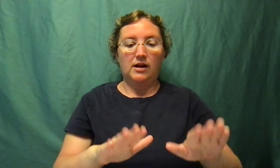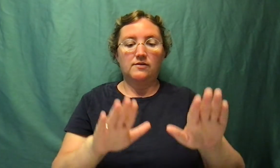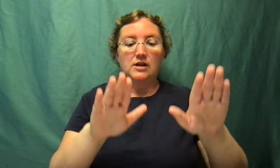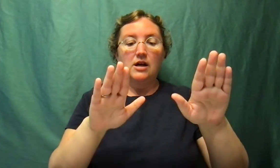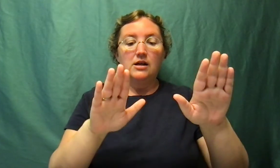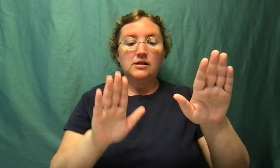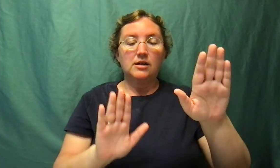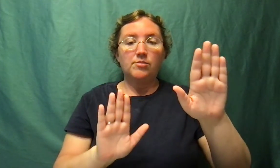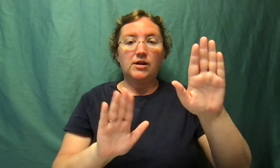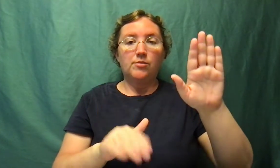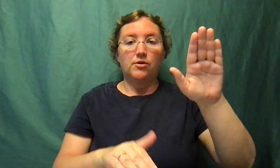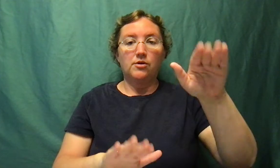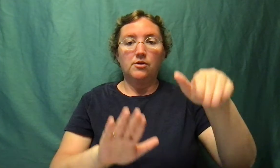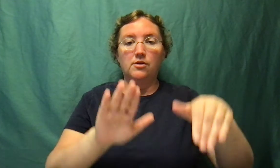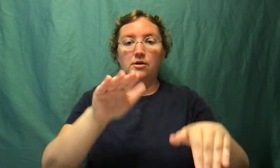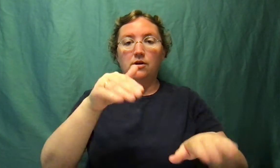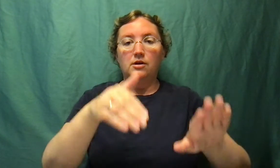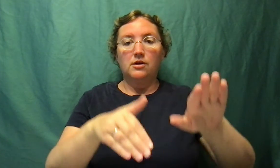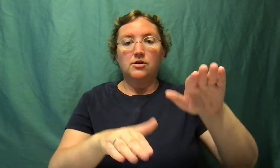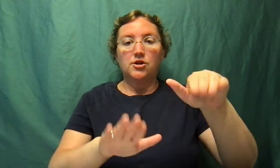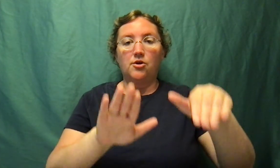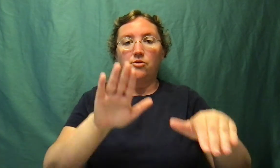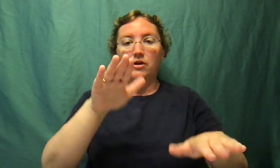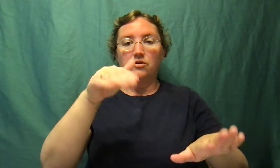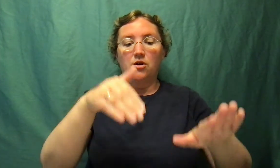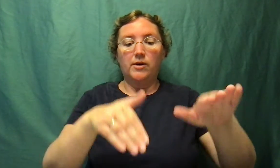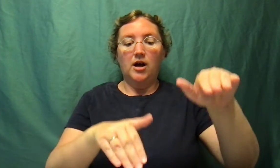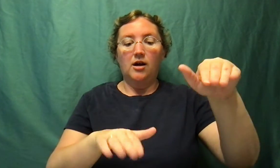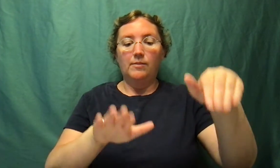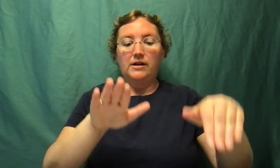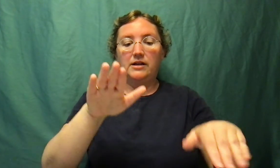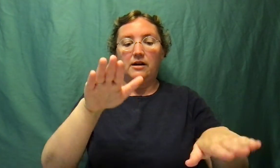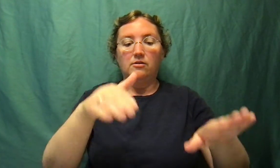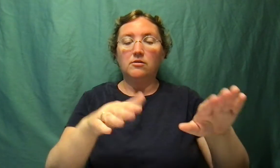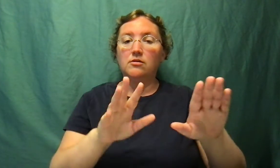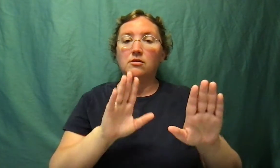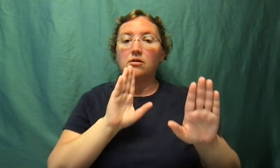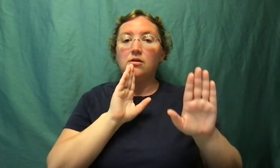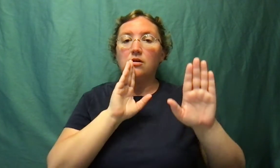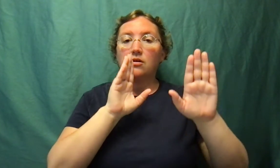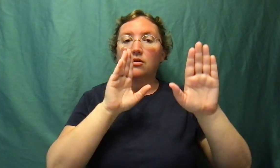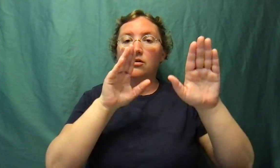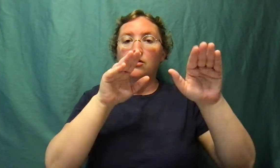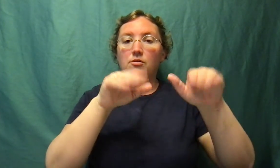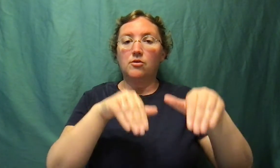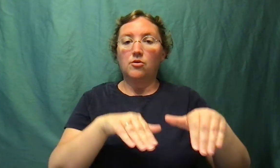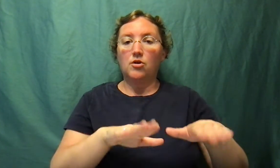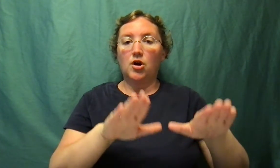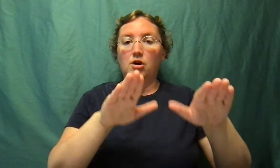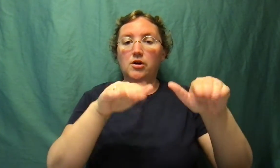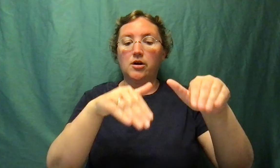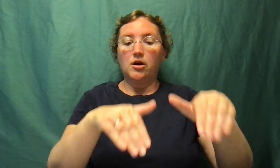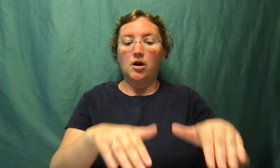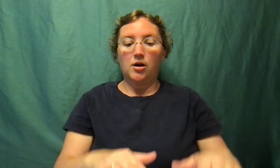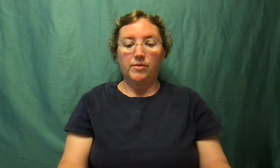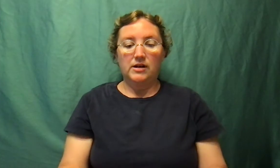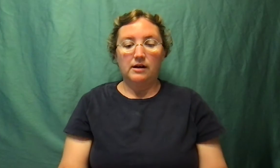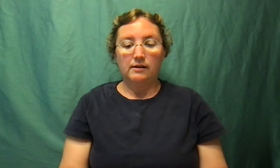waves. Some people show theirs going up and down, or up and down like